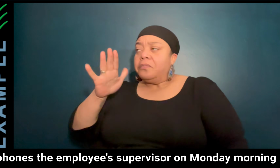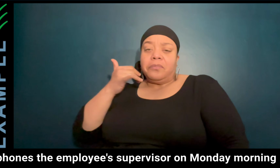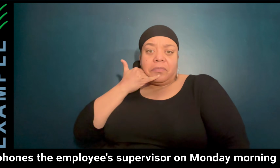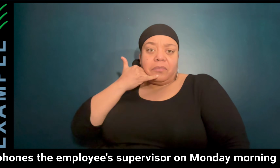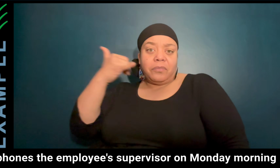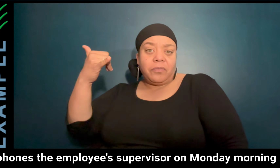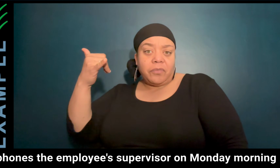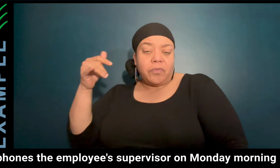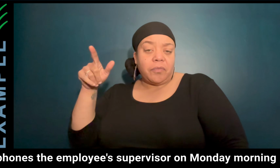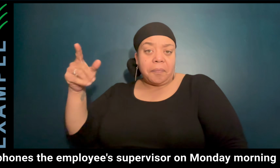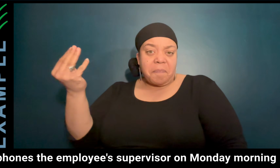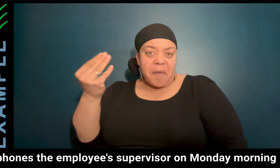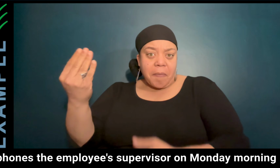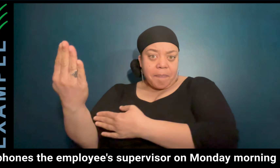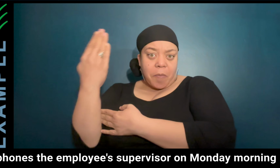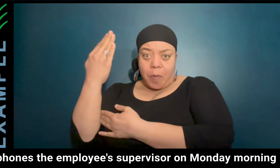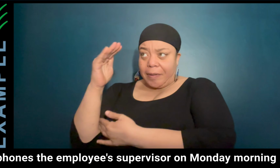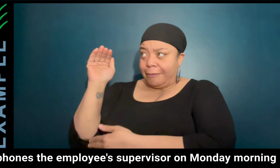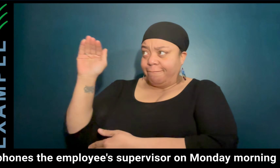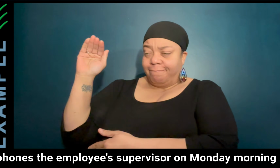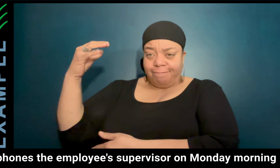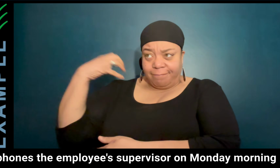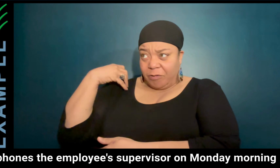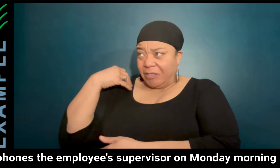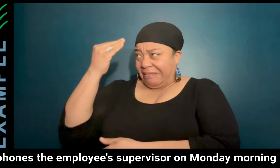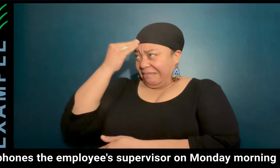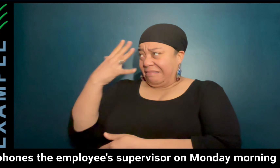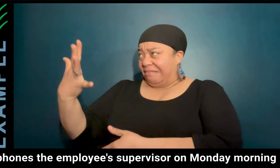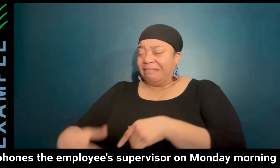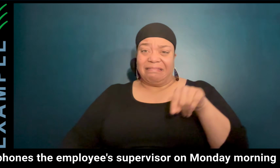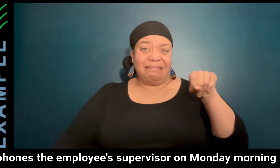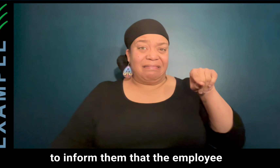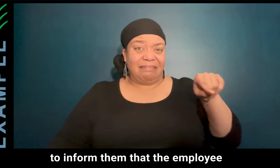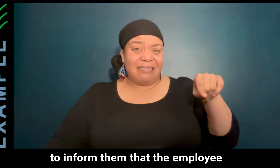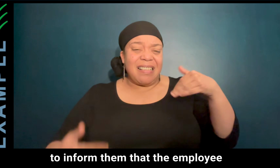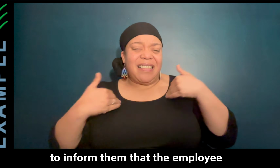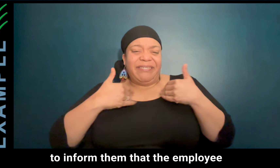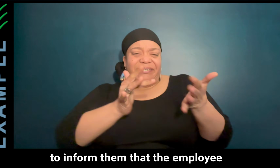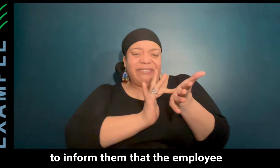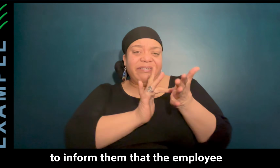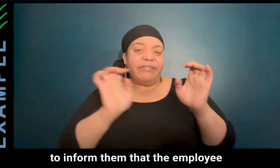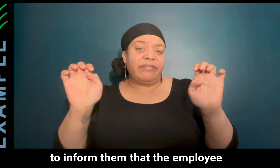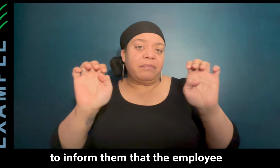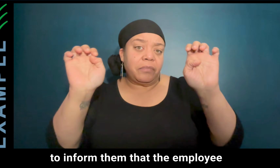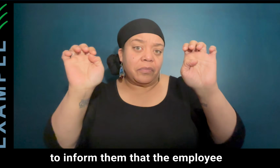phones the employee's supervisor on Monday morning to inform them that the employee had a